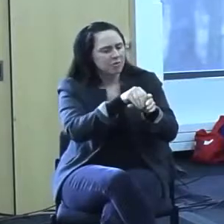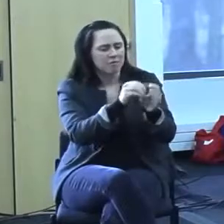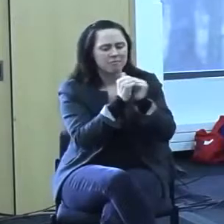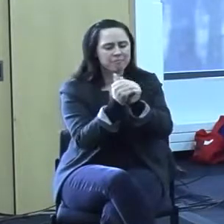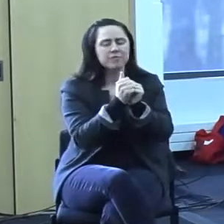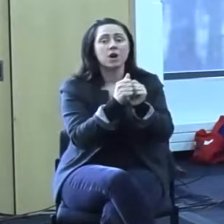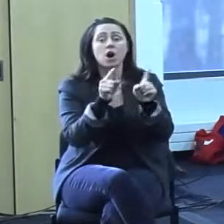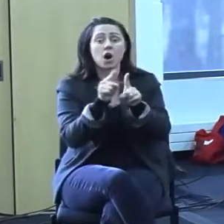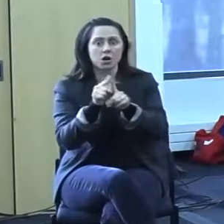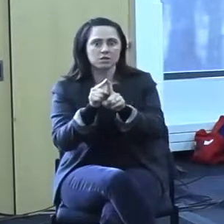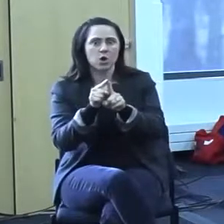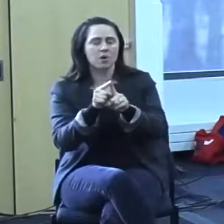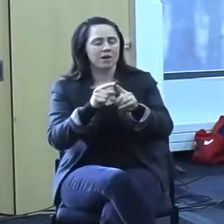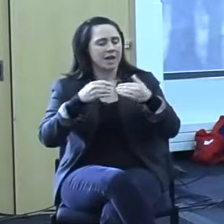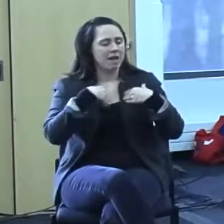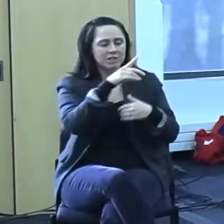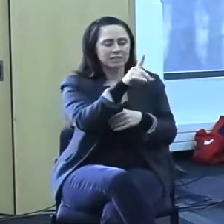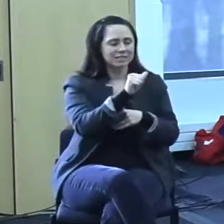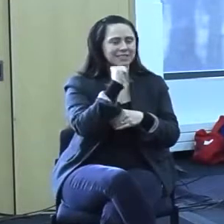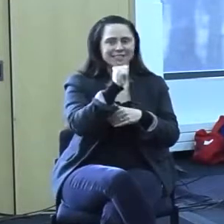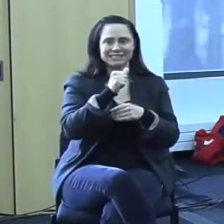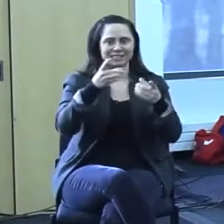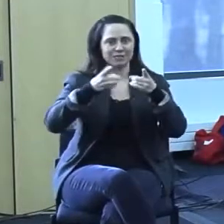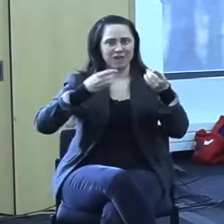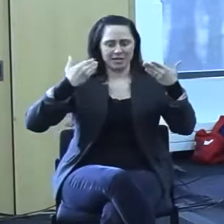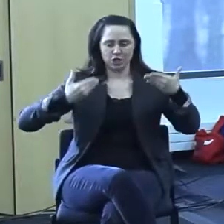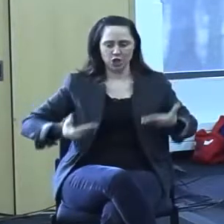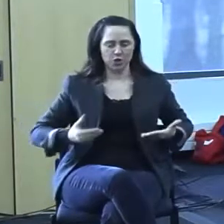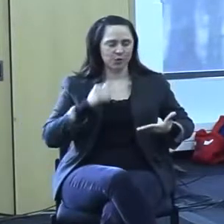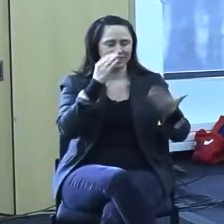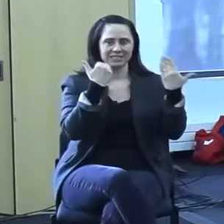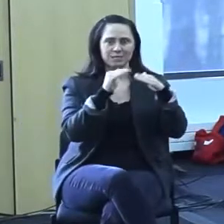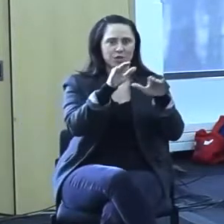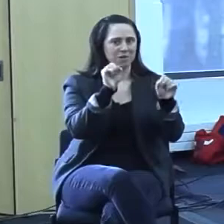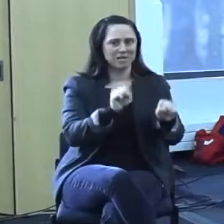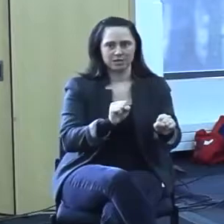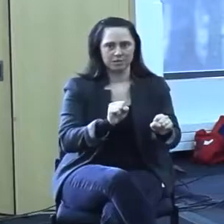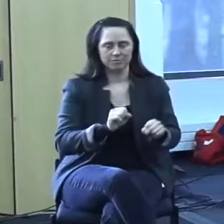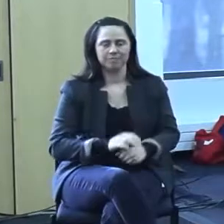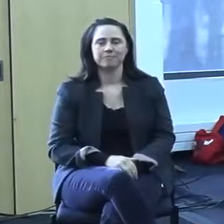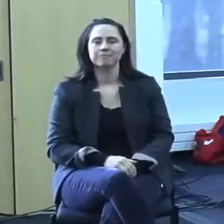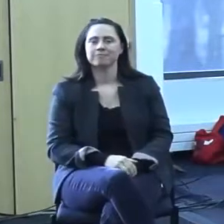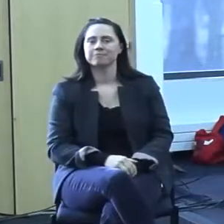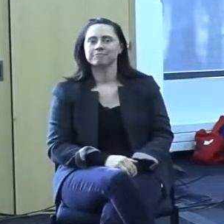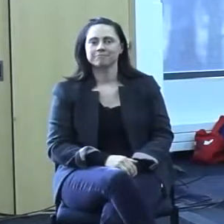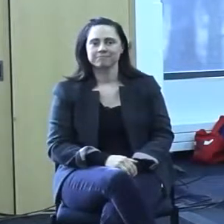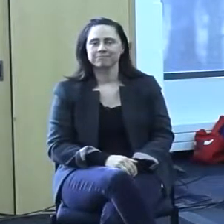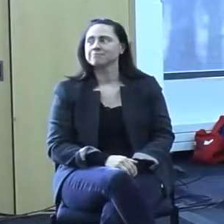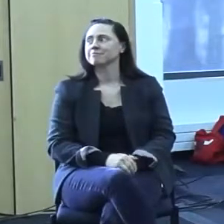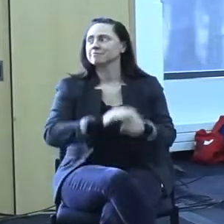that having a disability does not define you or to limit your potential.